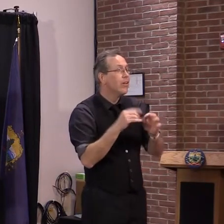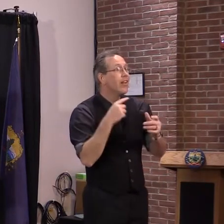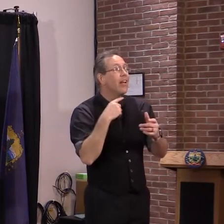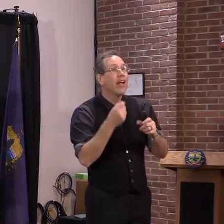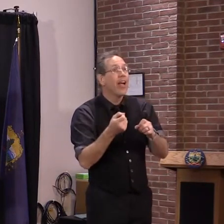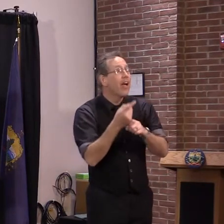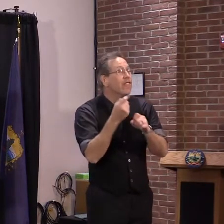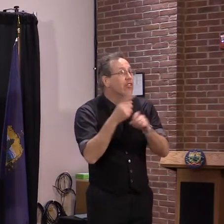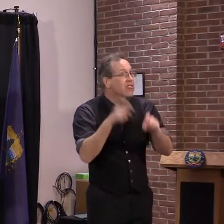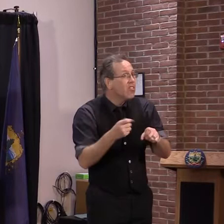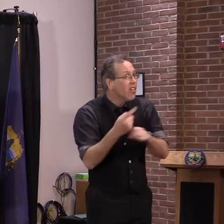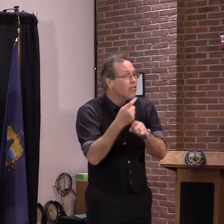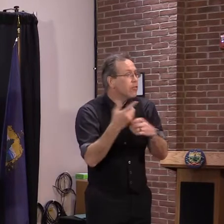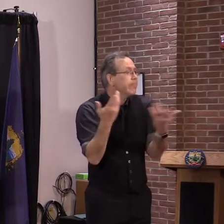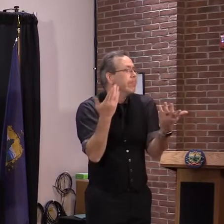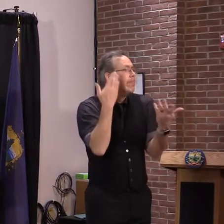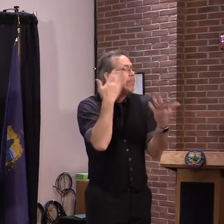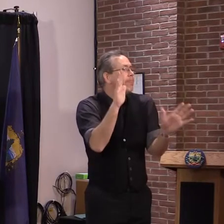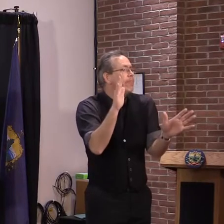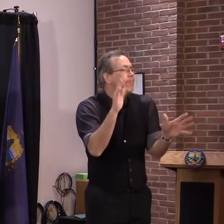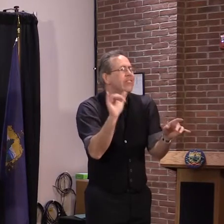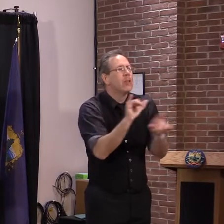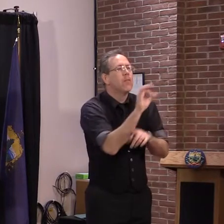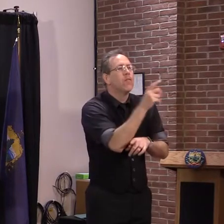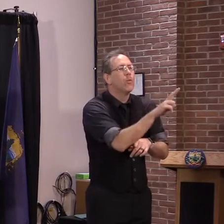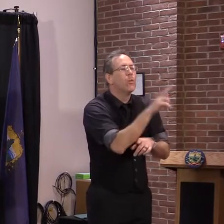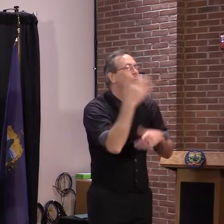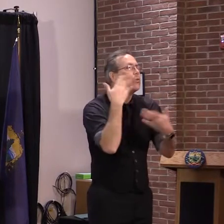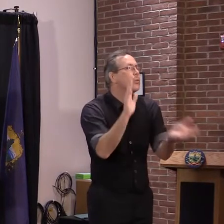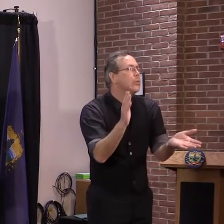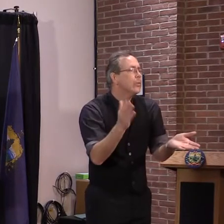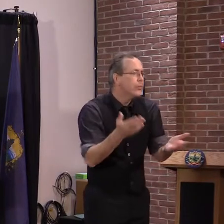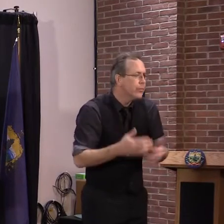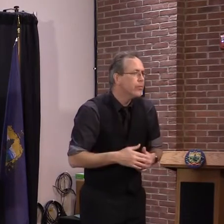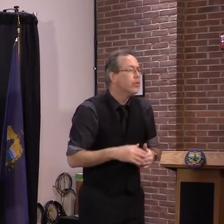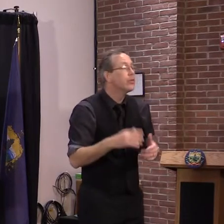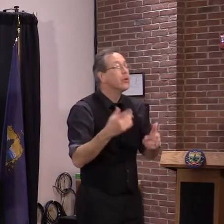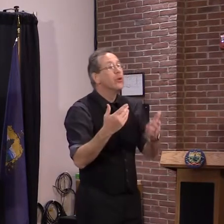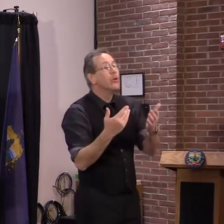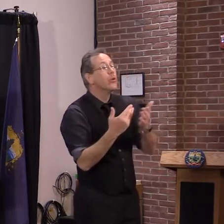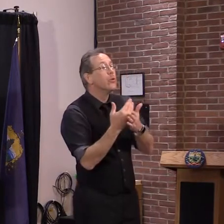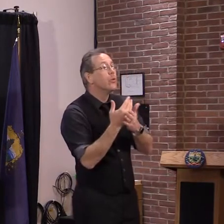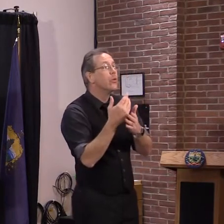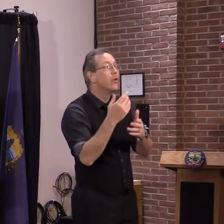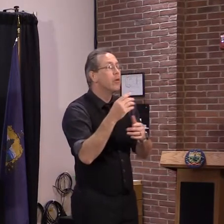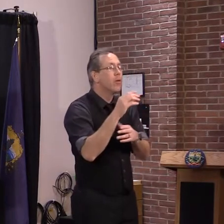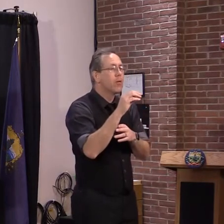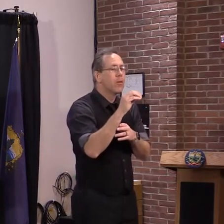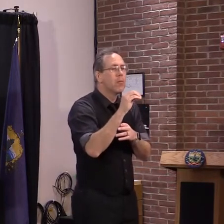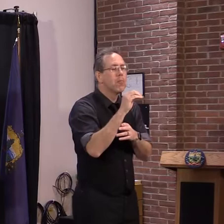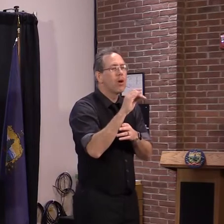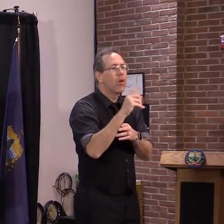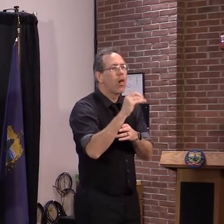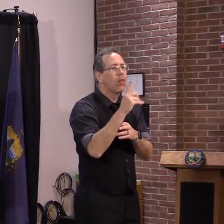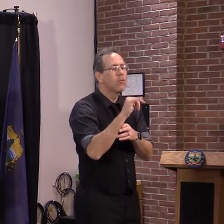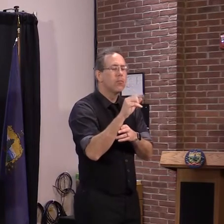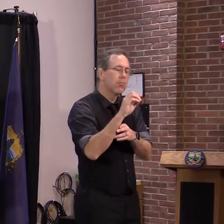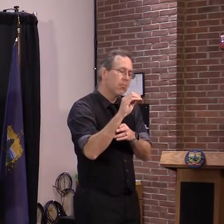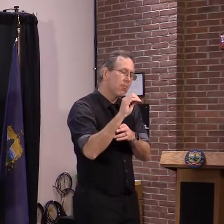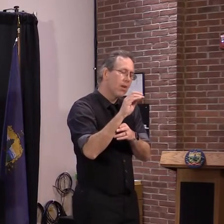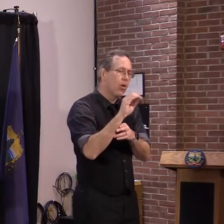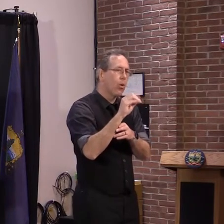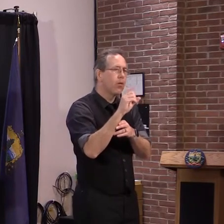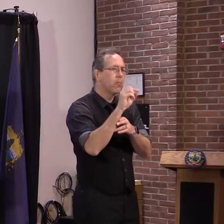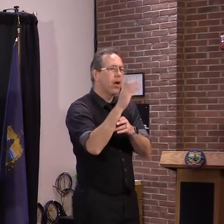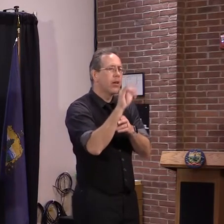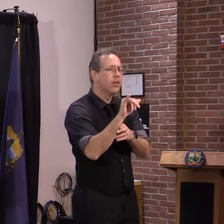want Vermonters to know that a new monoclonal antibody has received emergency use authorization from the FDA. You're